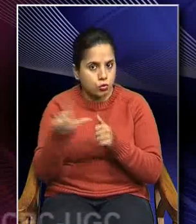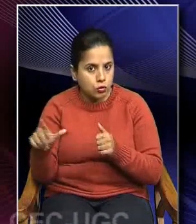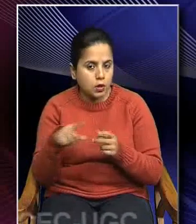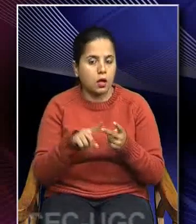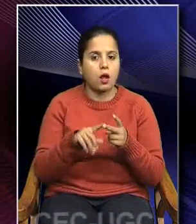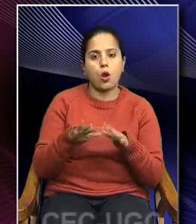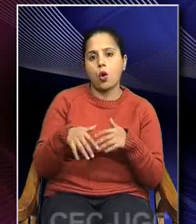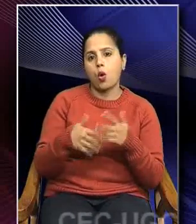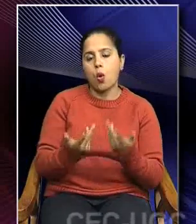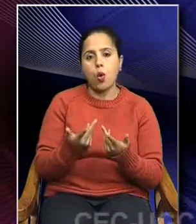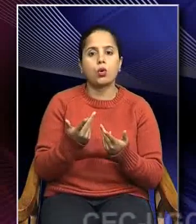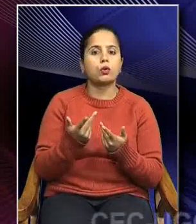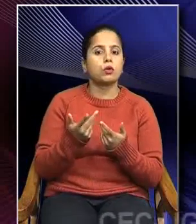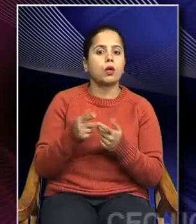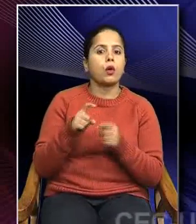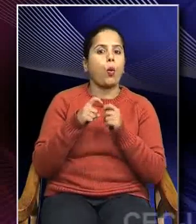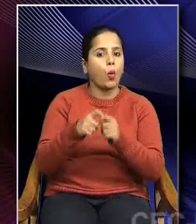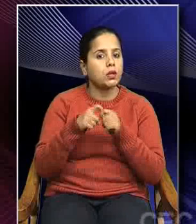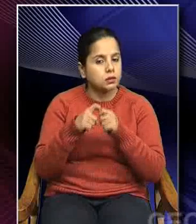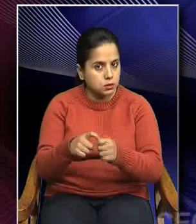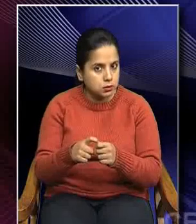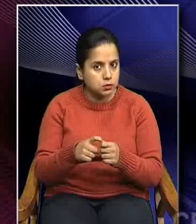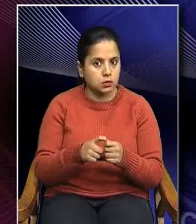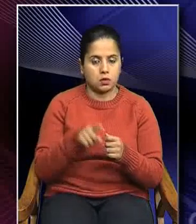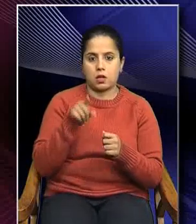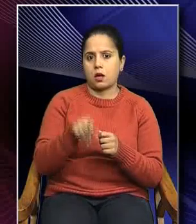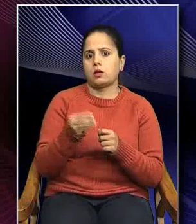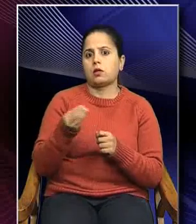of questions that